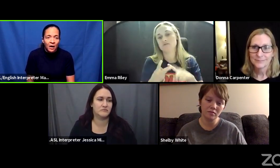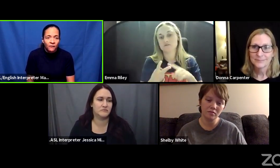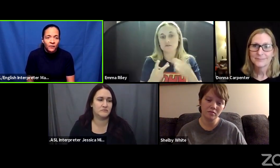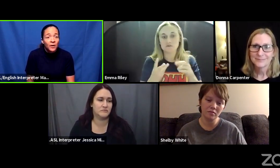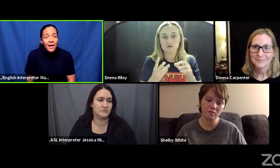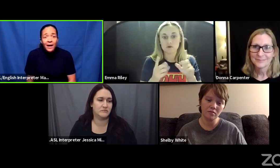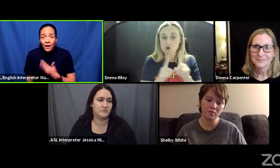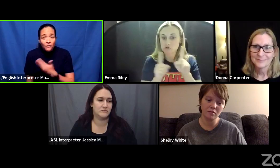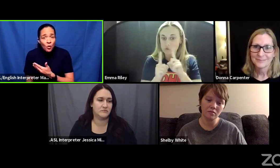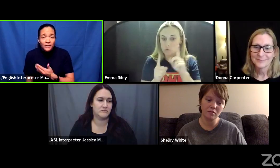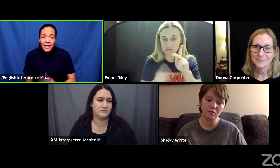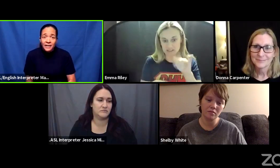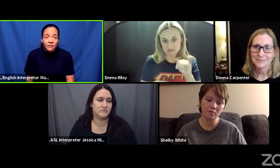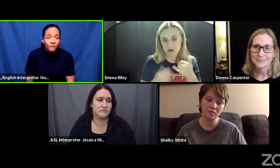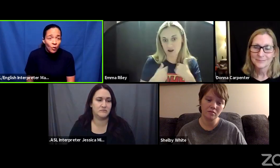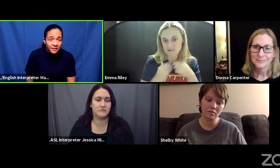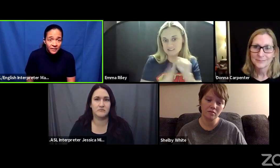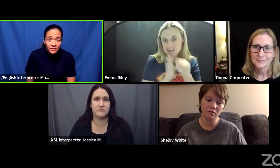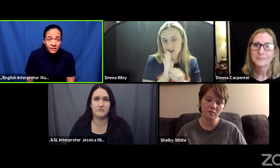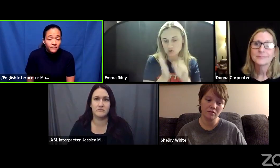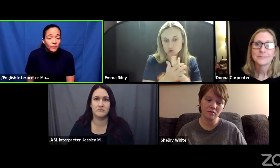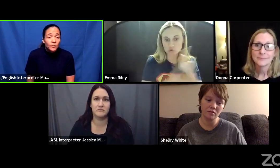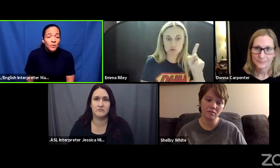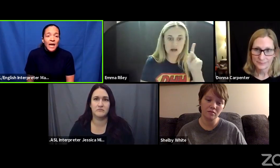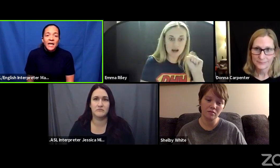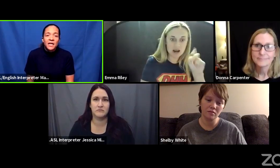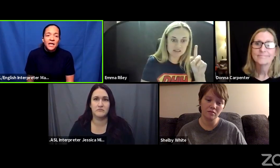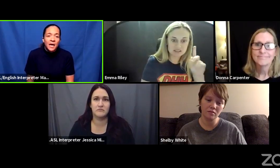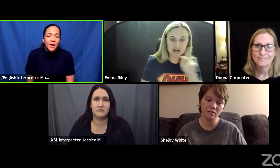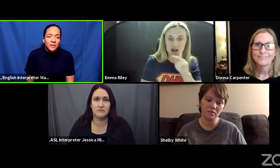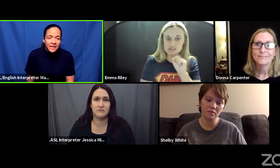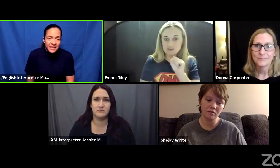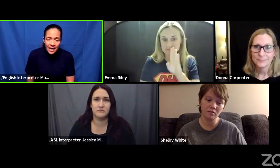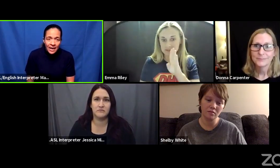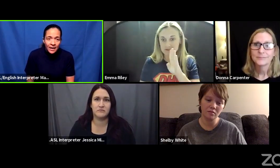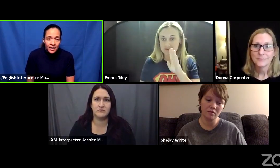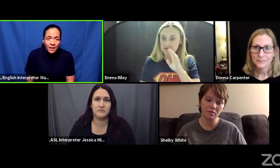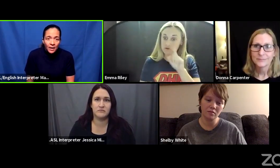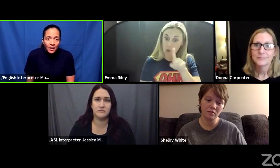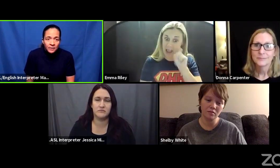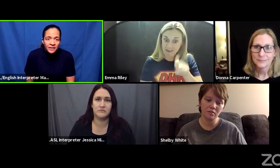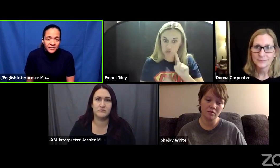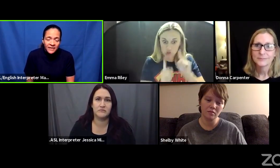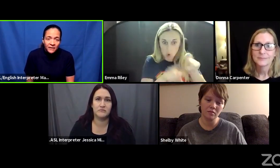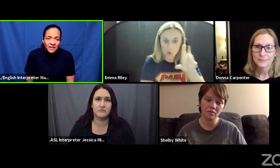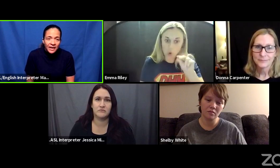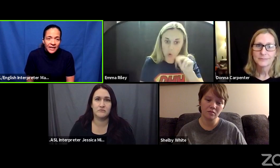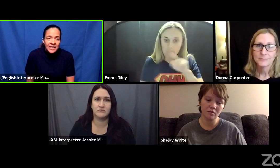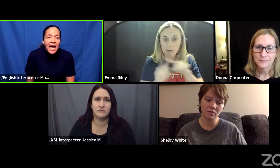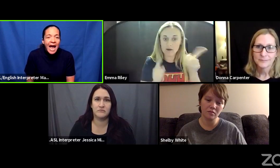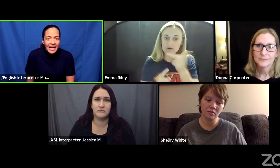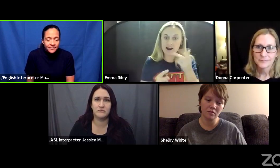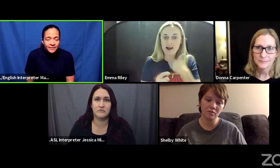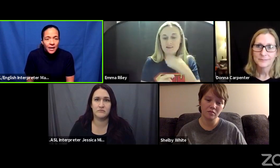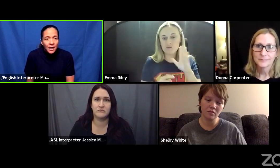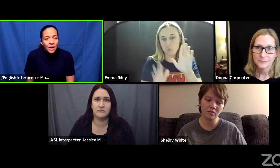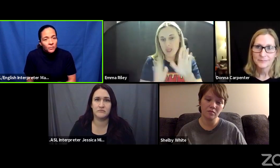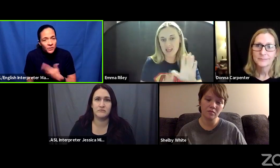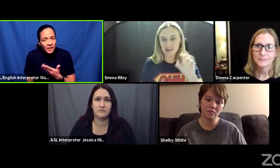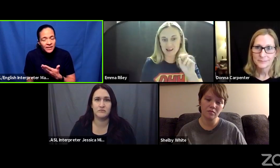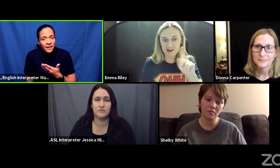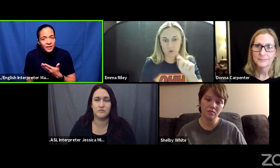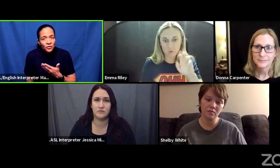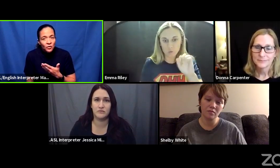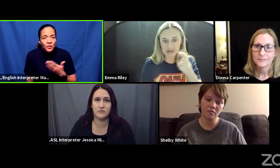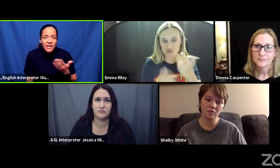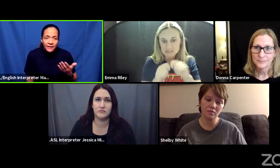resources they offer. Of course, Hands and Voices. And then the state of Kentucky has